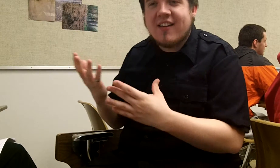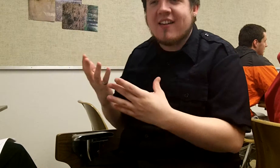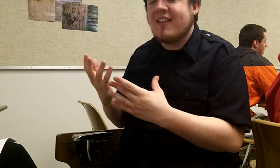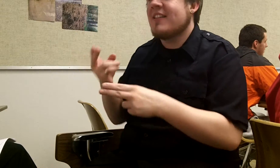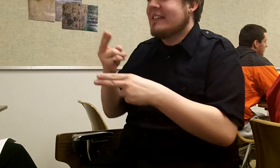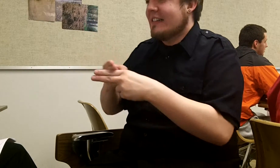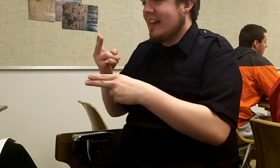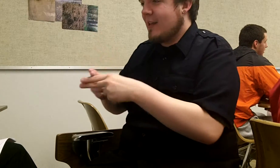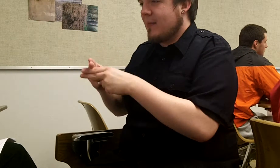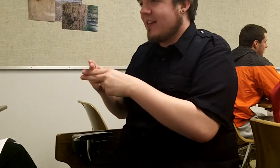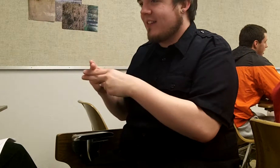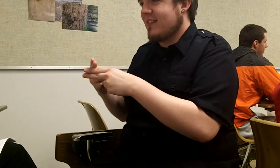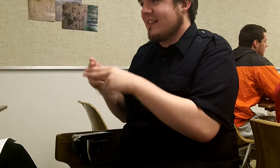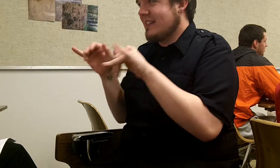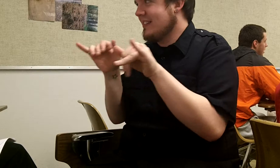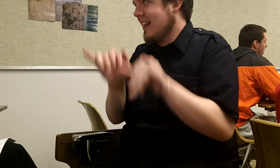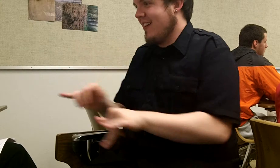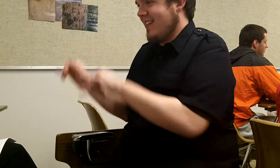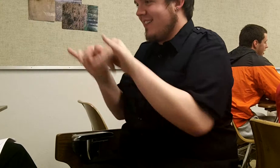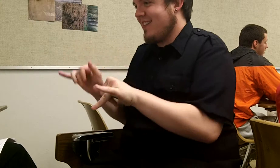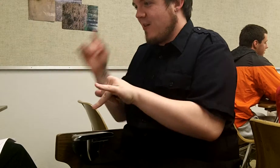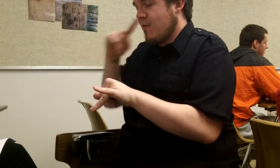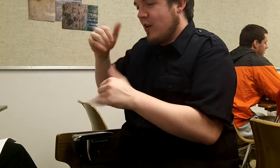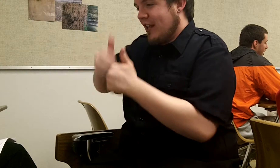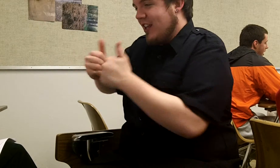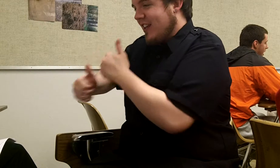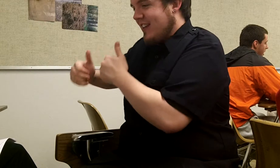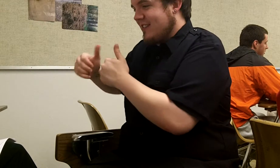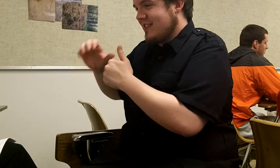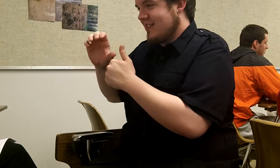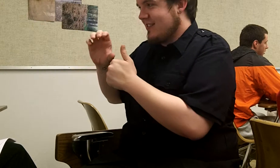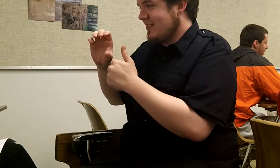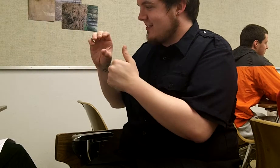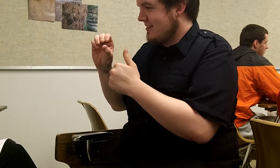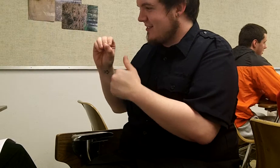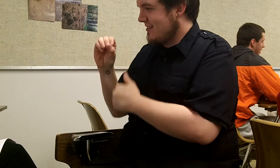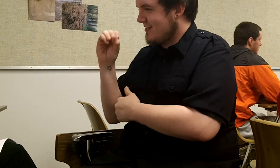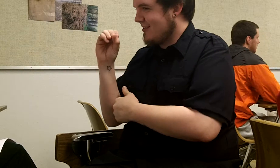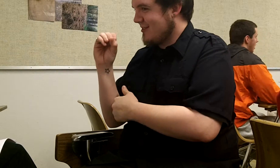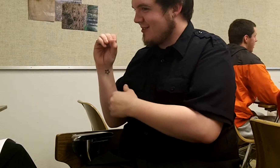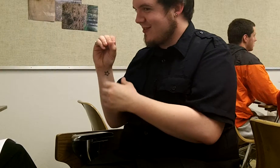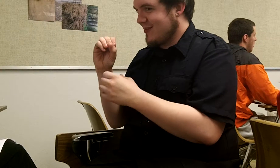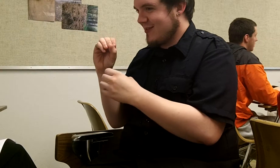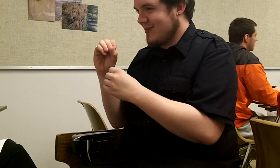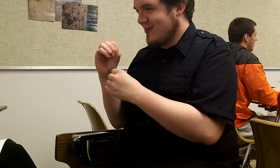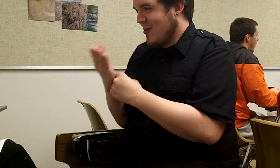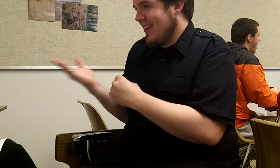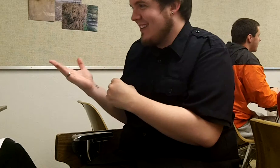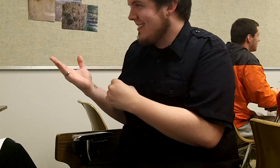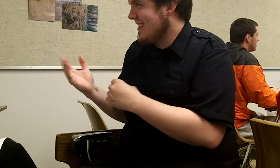organism. So what comes up usually is if they get named in fruit flies first, they're named after the mutant